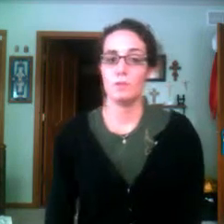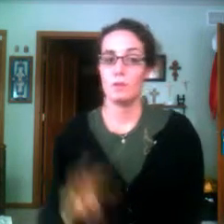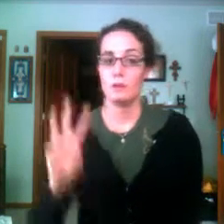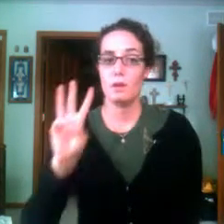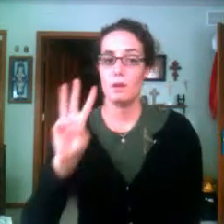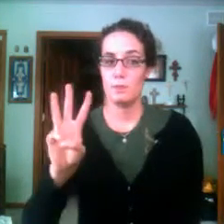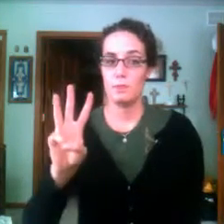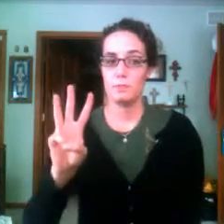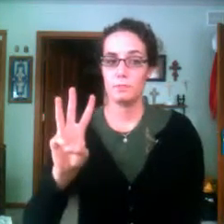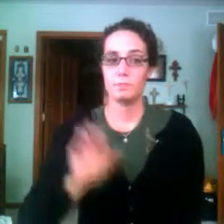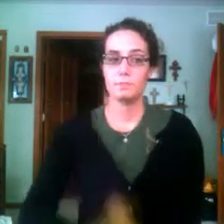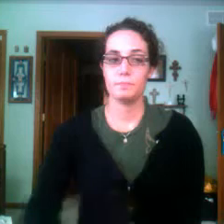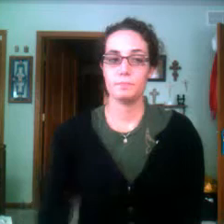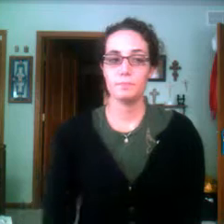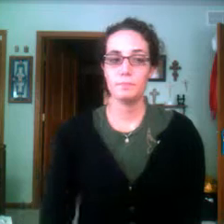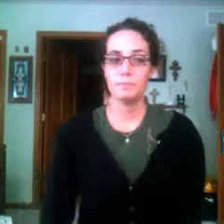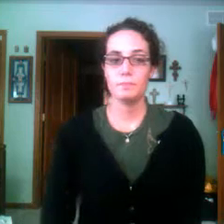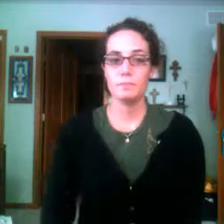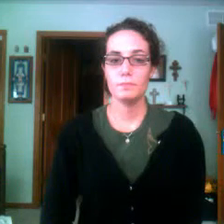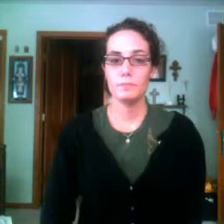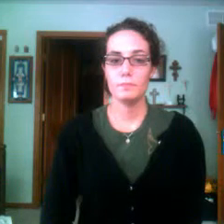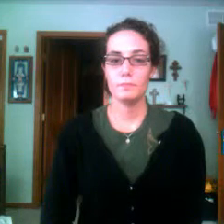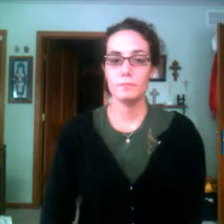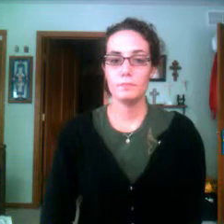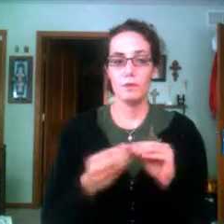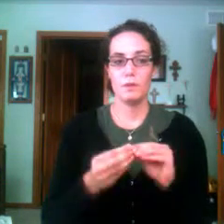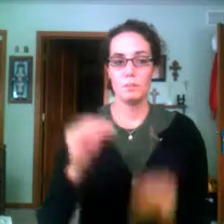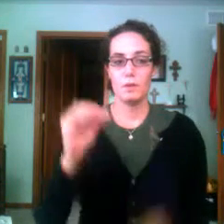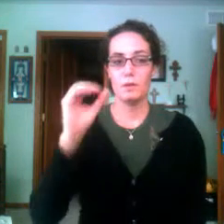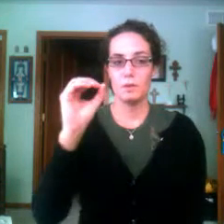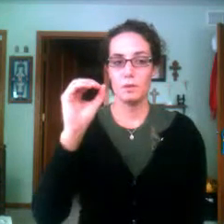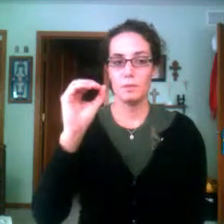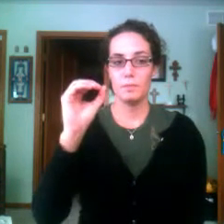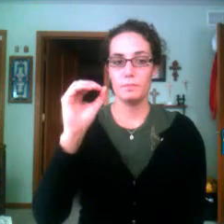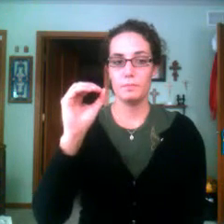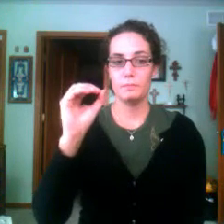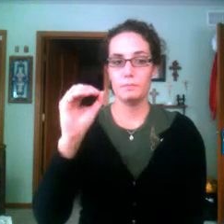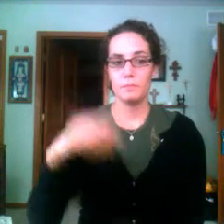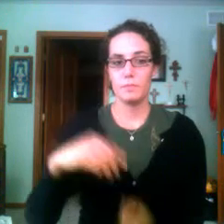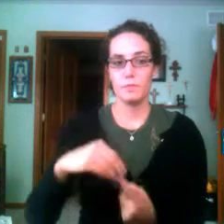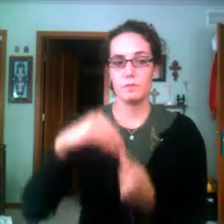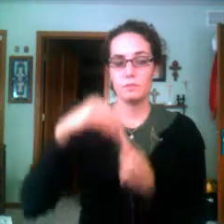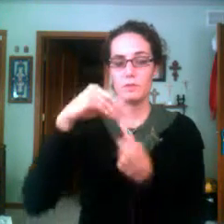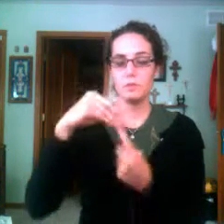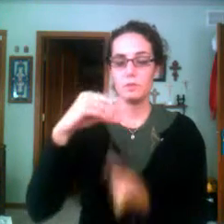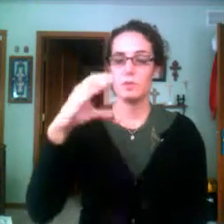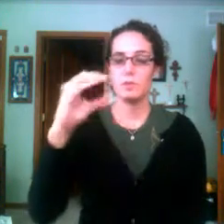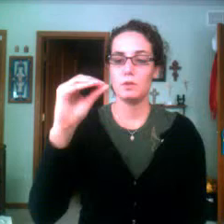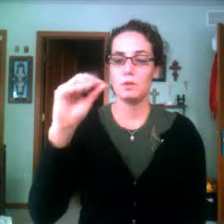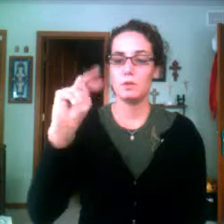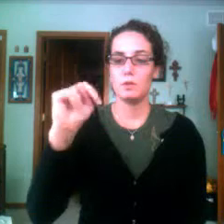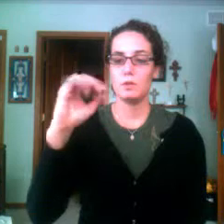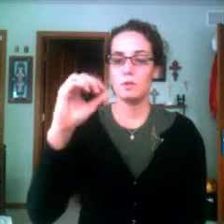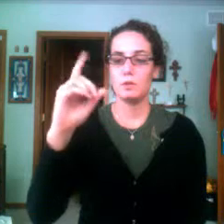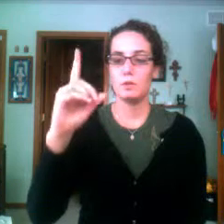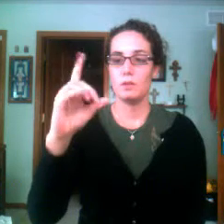That is the number 0, right there. And, of course, it has its corresponding point on the